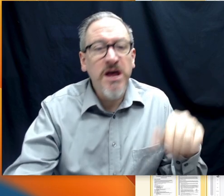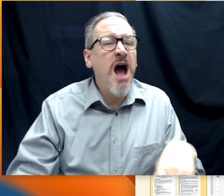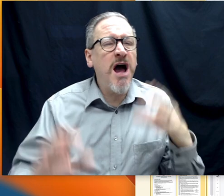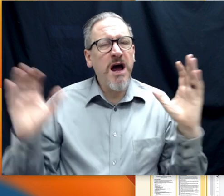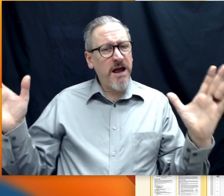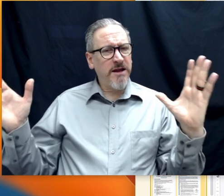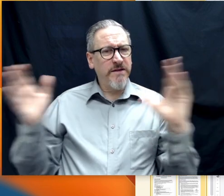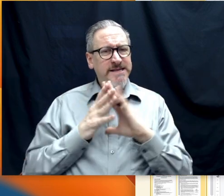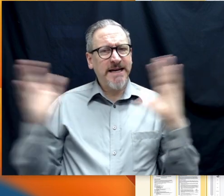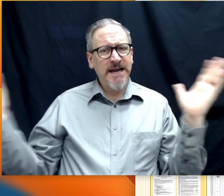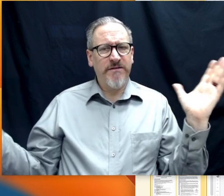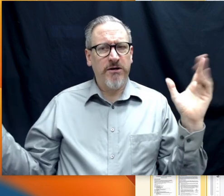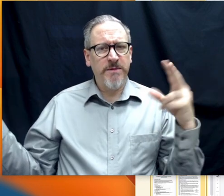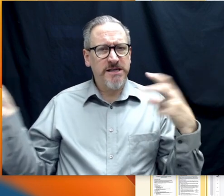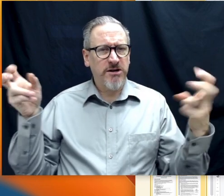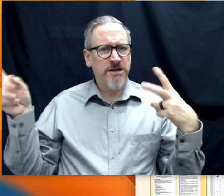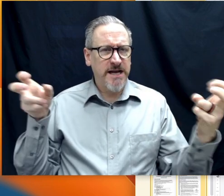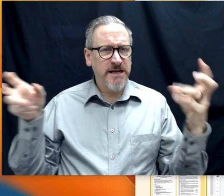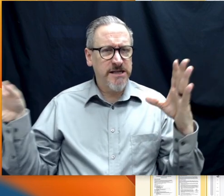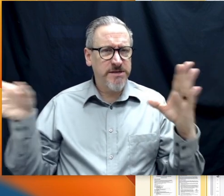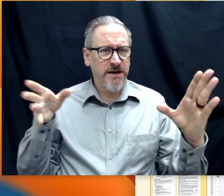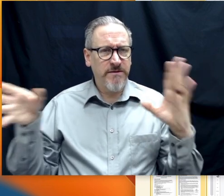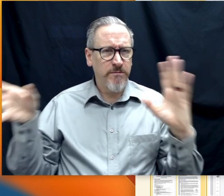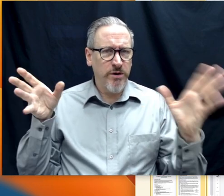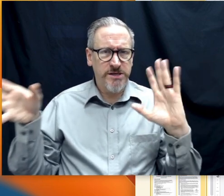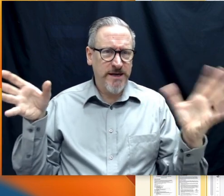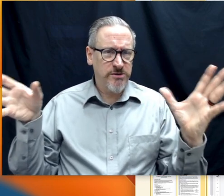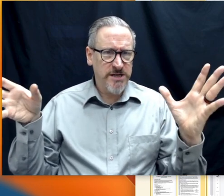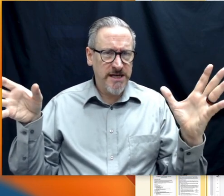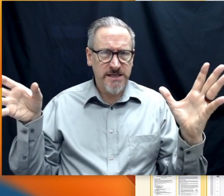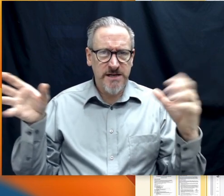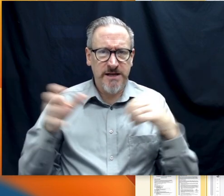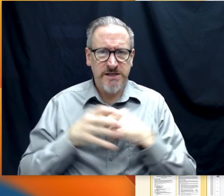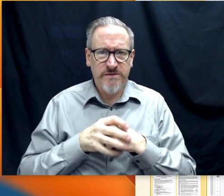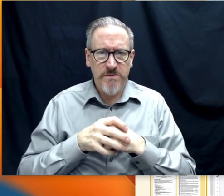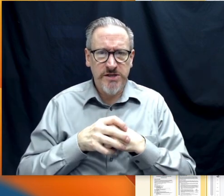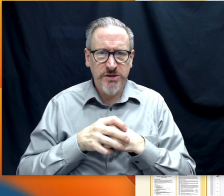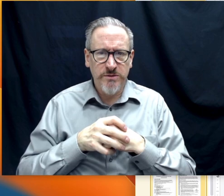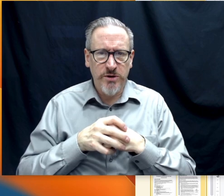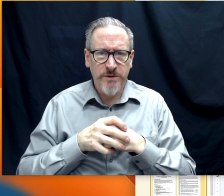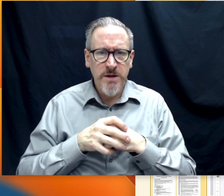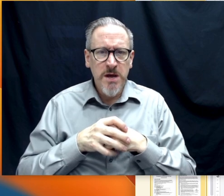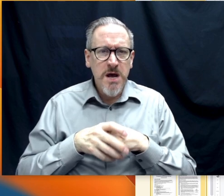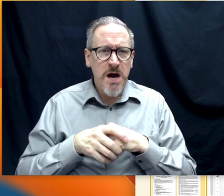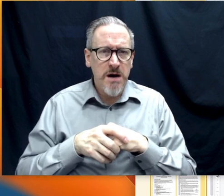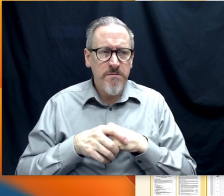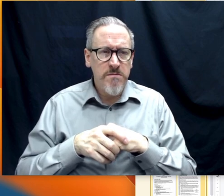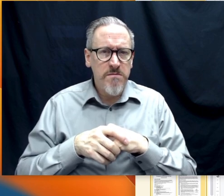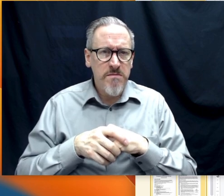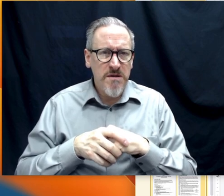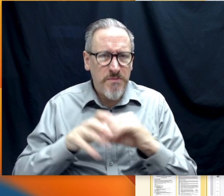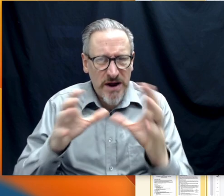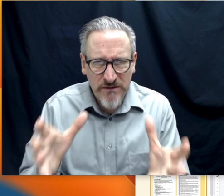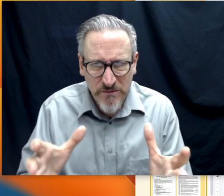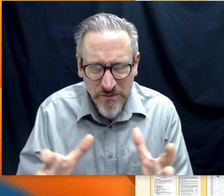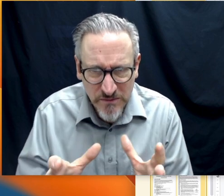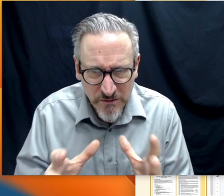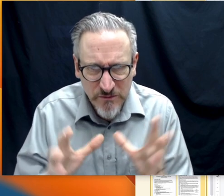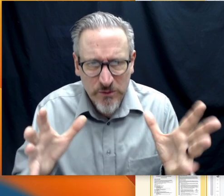And in the second half here, I'm going to start taking some stuff and put some exercises and things from the student book.